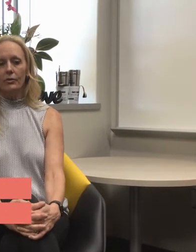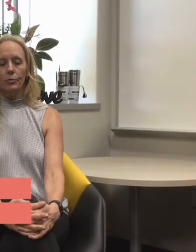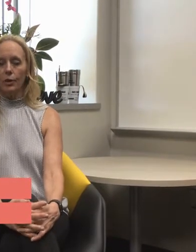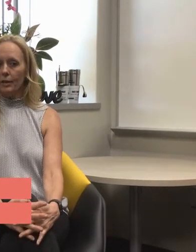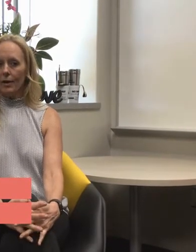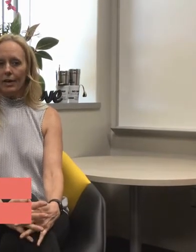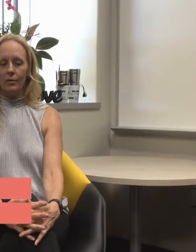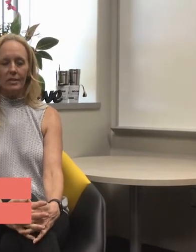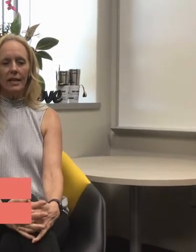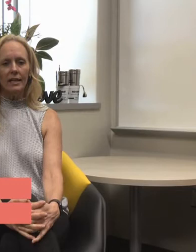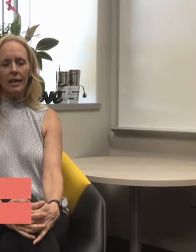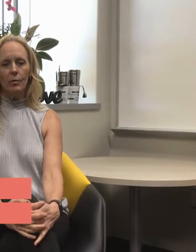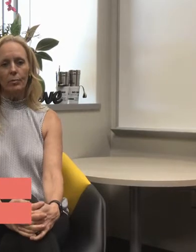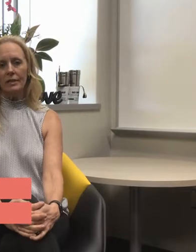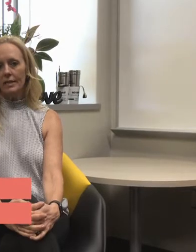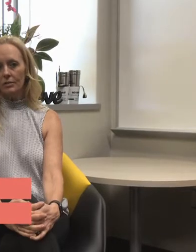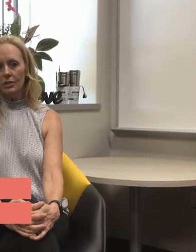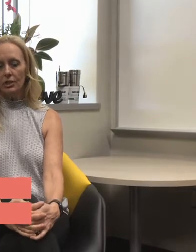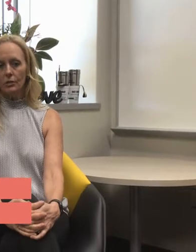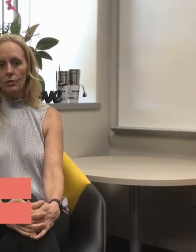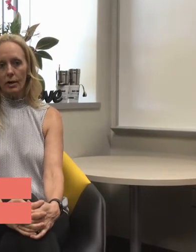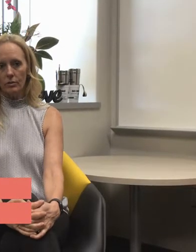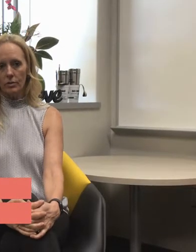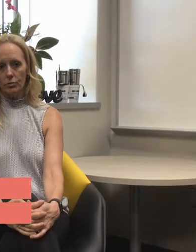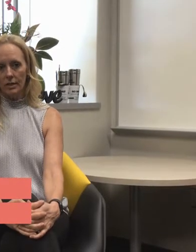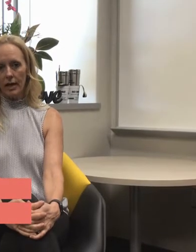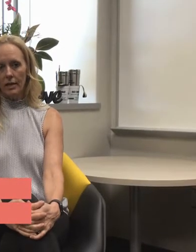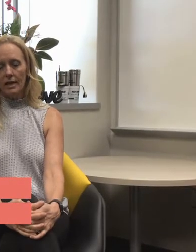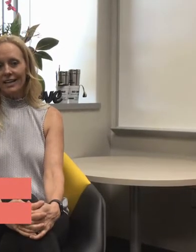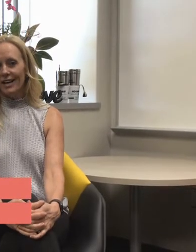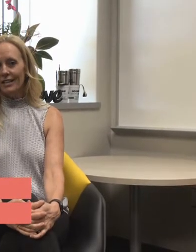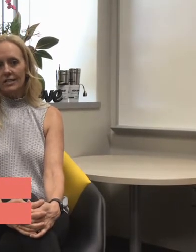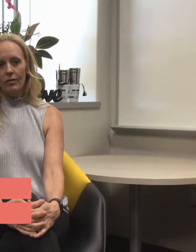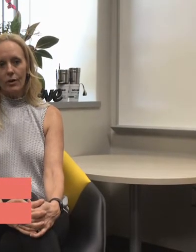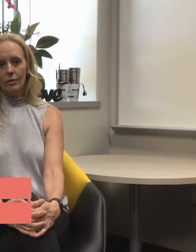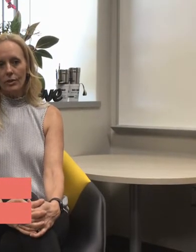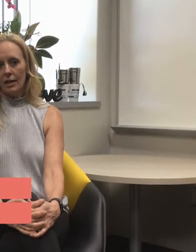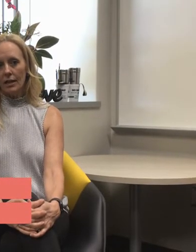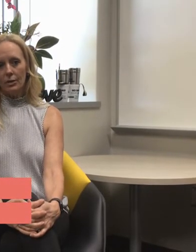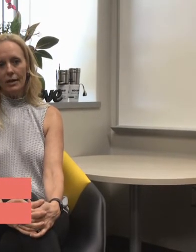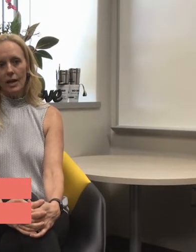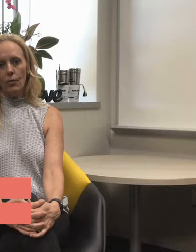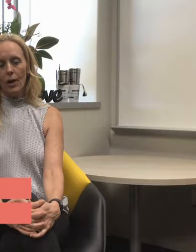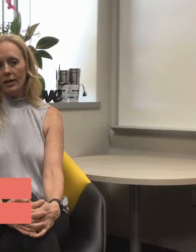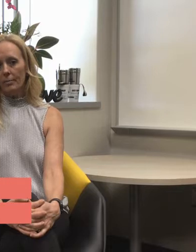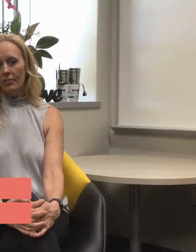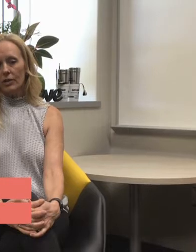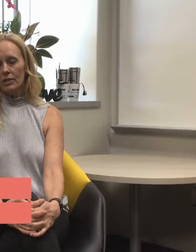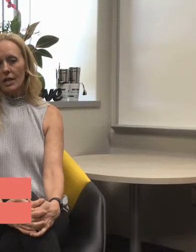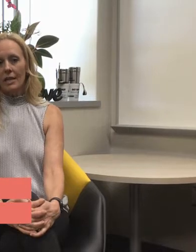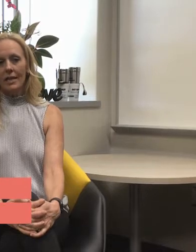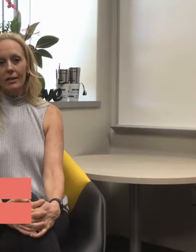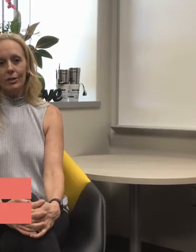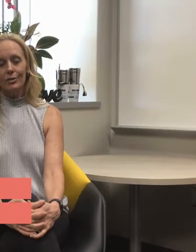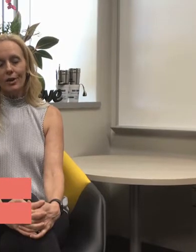don't have to worry about anyone taking them or being tempted to use it throughout the school day. Again, cell phones are not allowed to be out while at